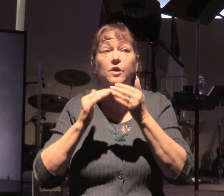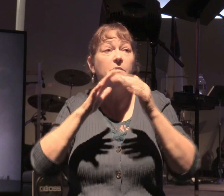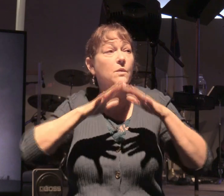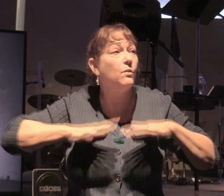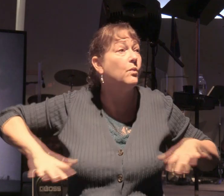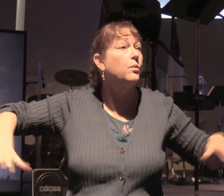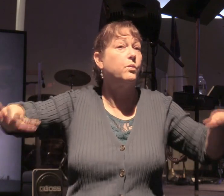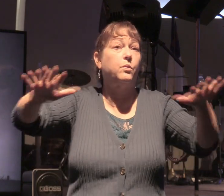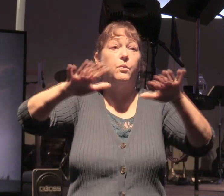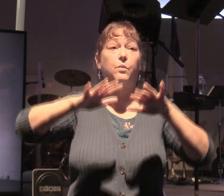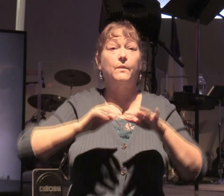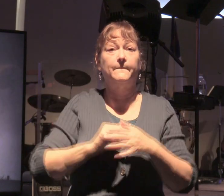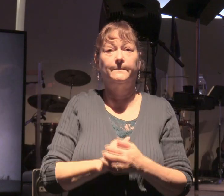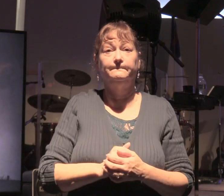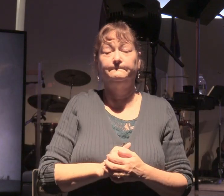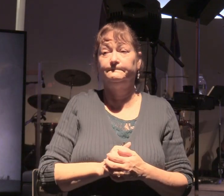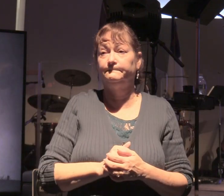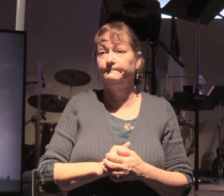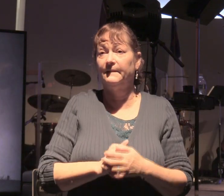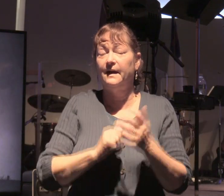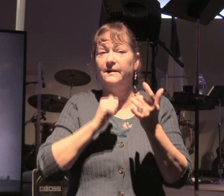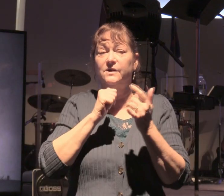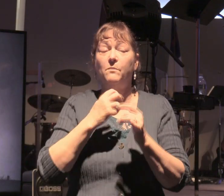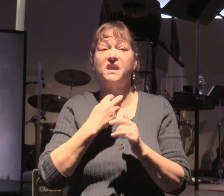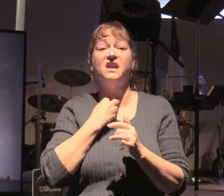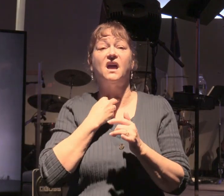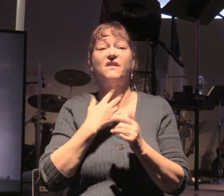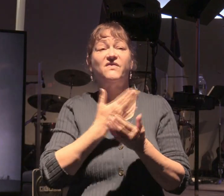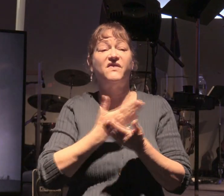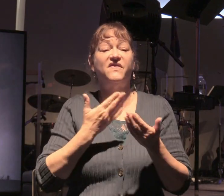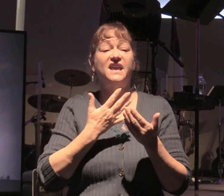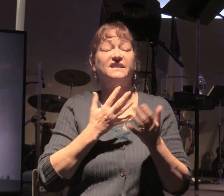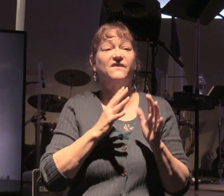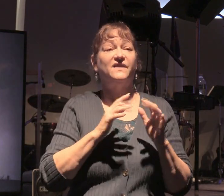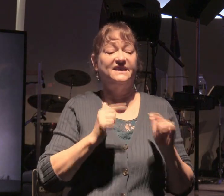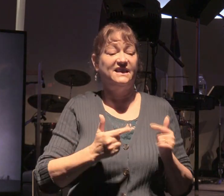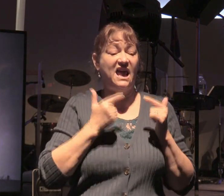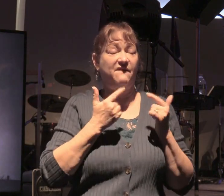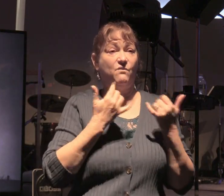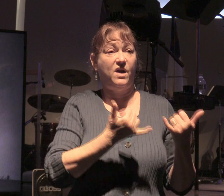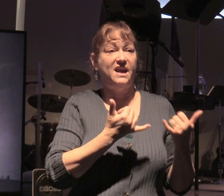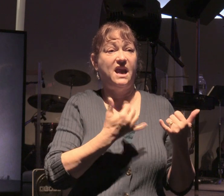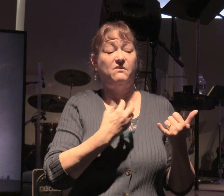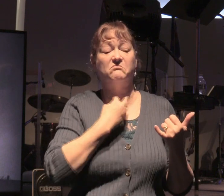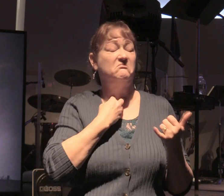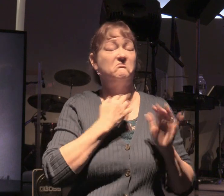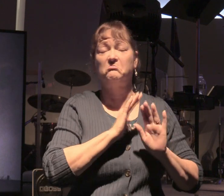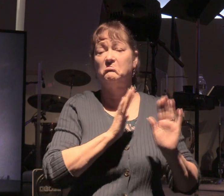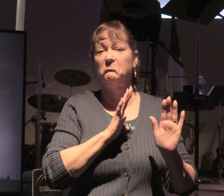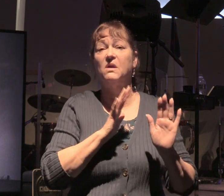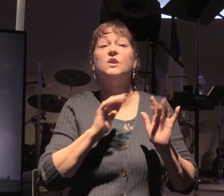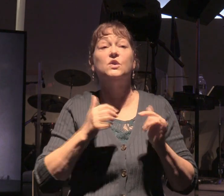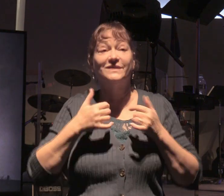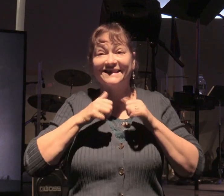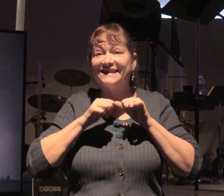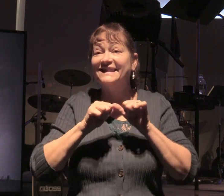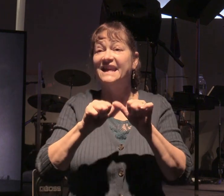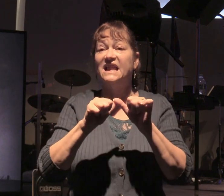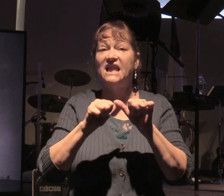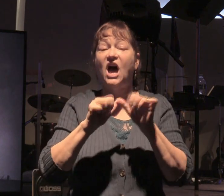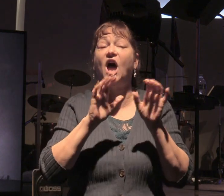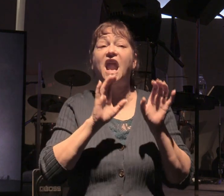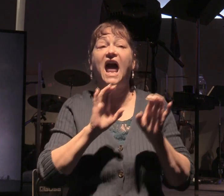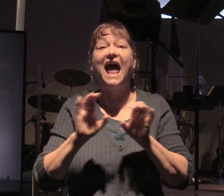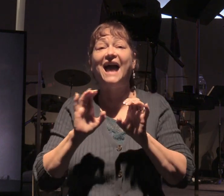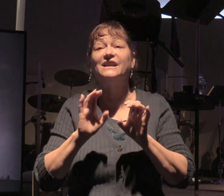those around about us. Don't get caught up in the things of this life. You're still on